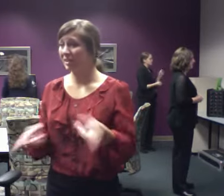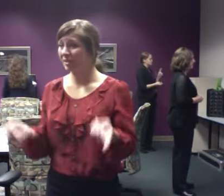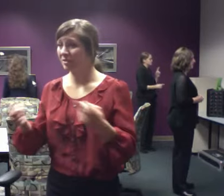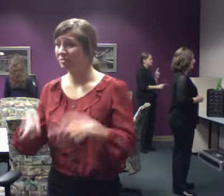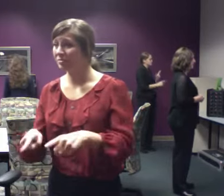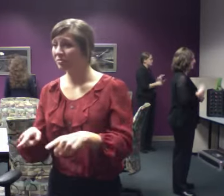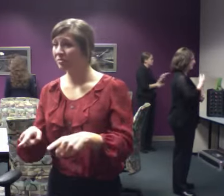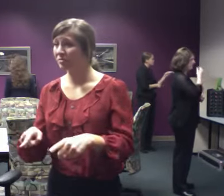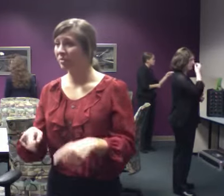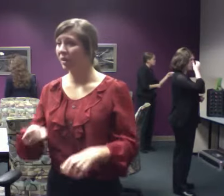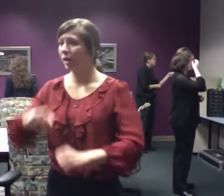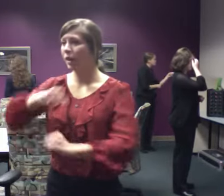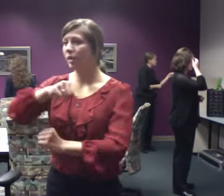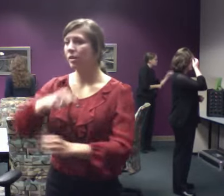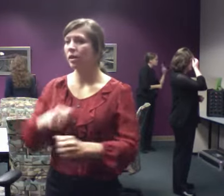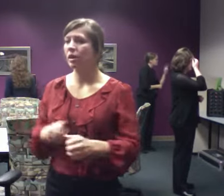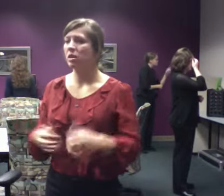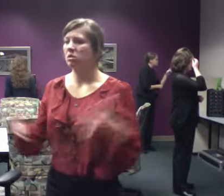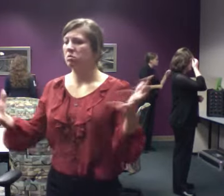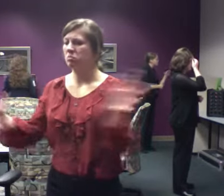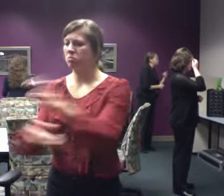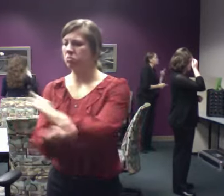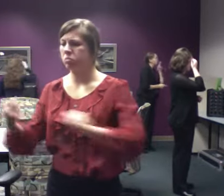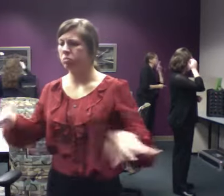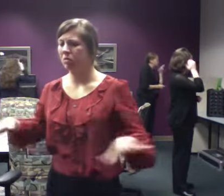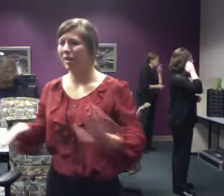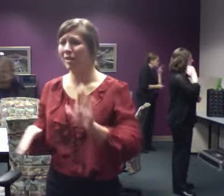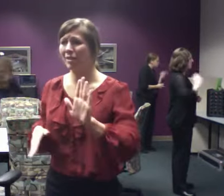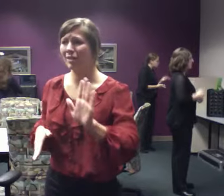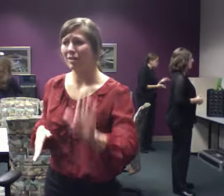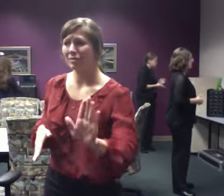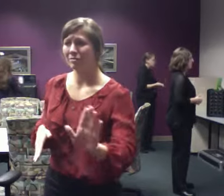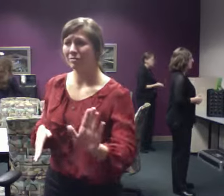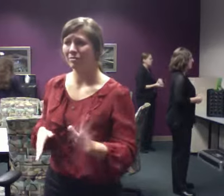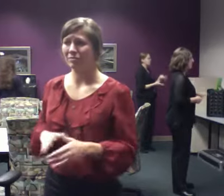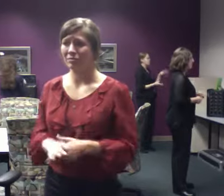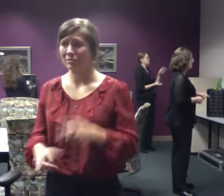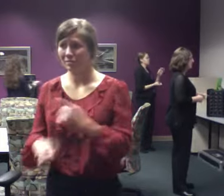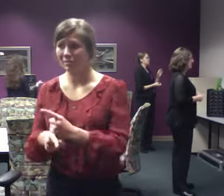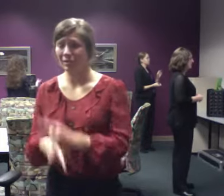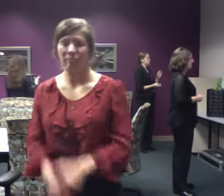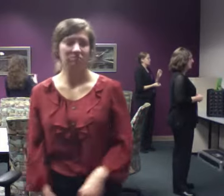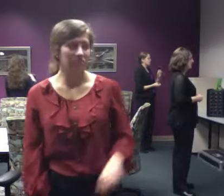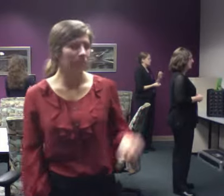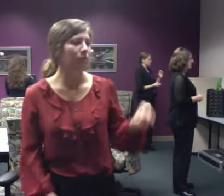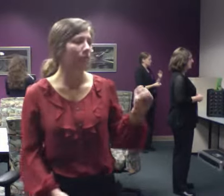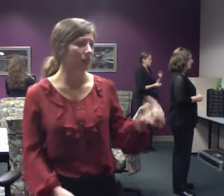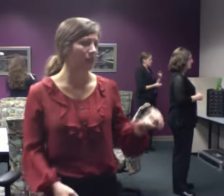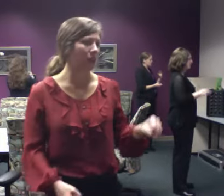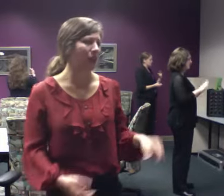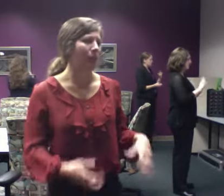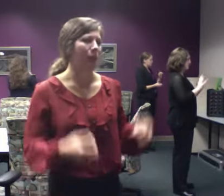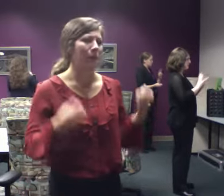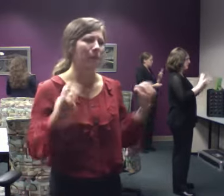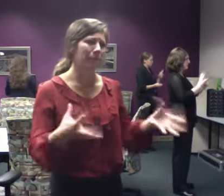from the Germans, and they mentioned it yesterday, they blew up dams, they blew up buildings. So a lot of this damage is not necessarily attributed